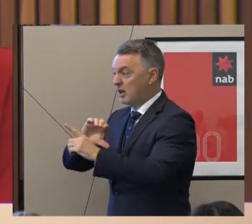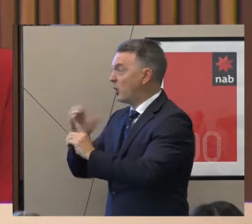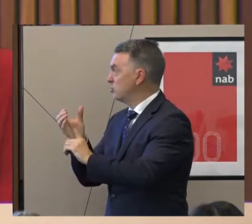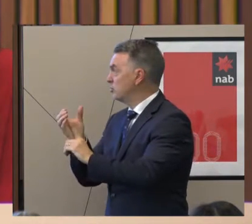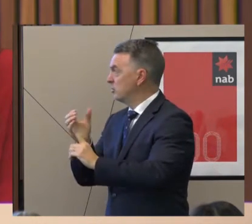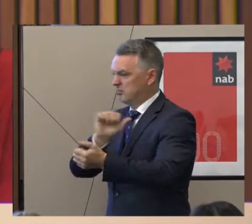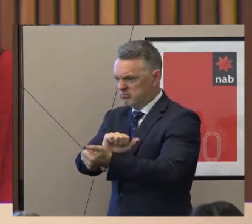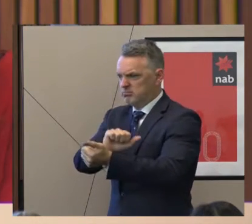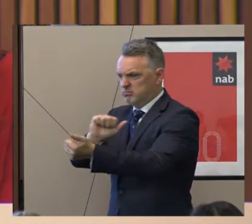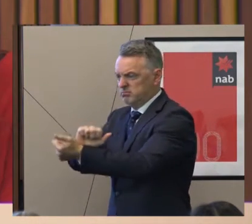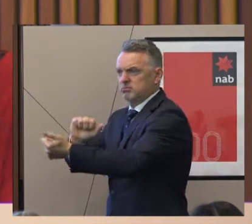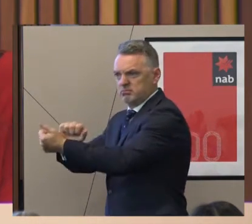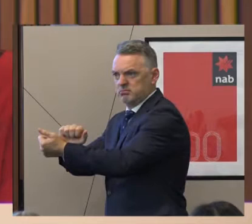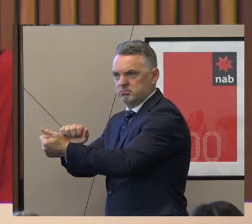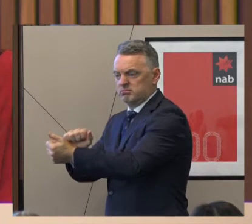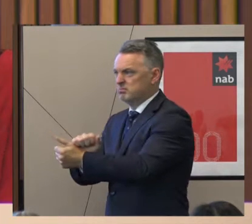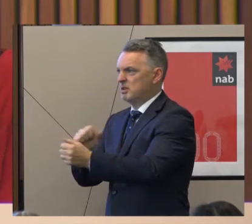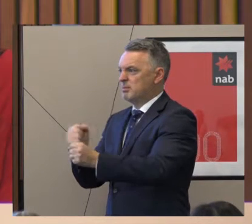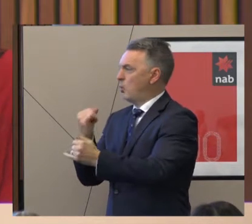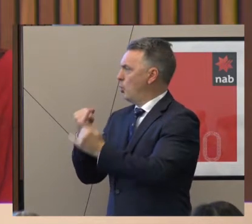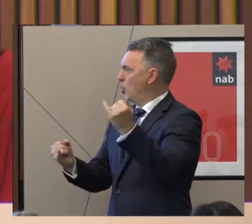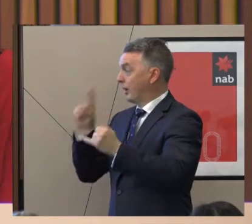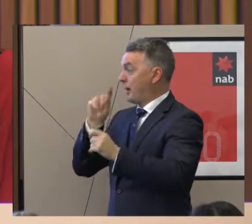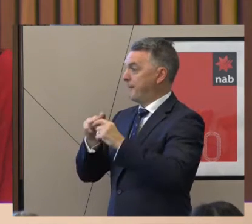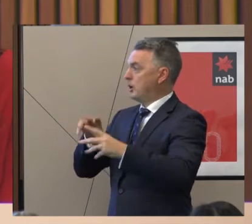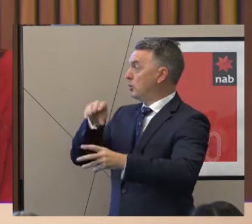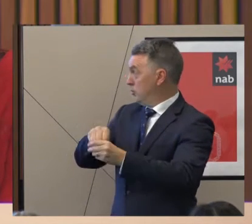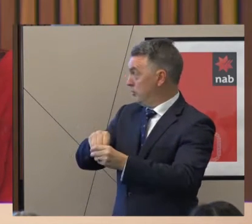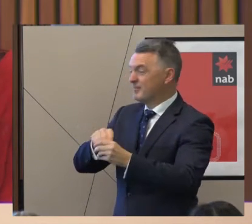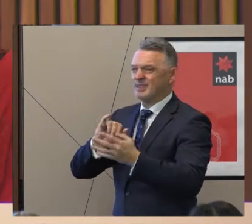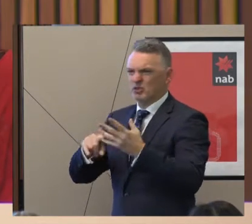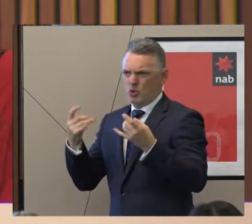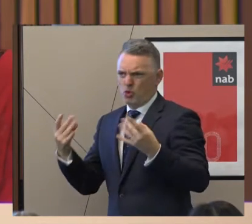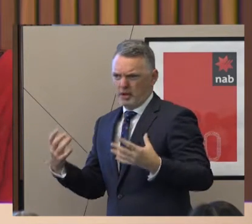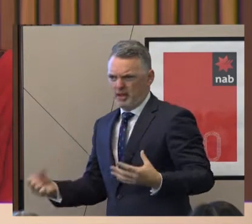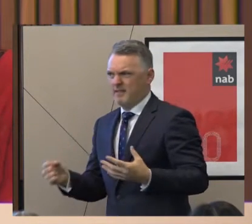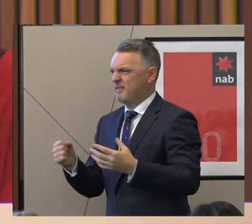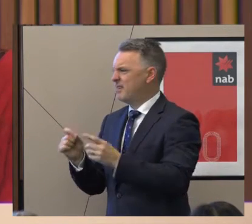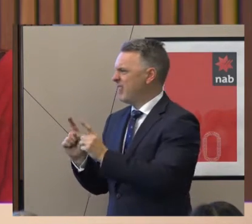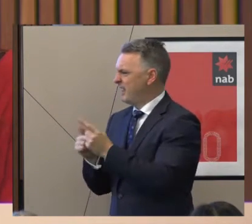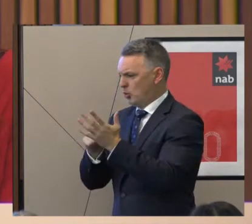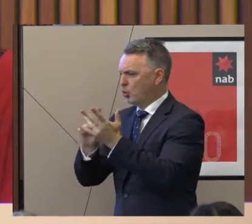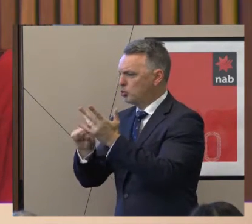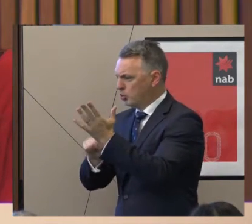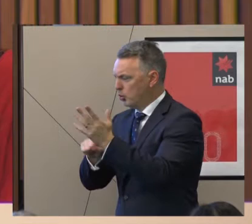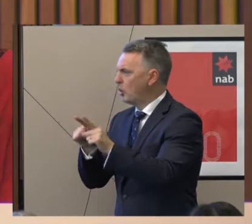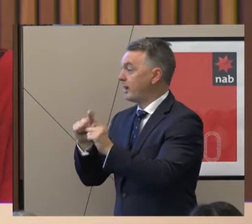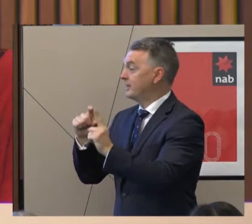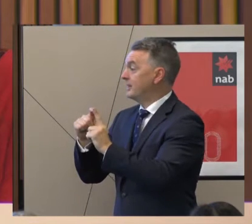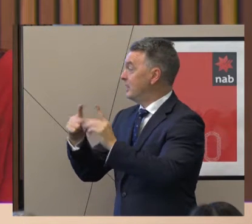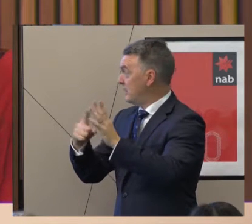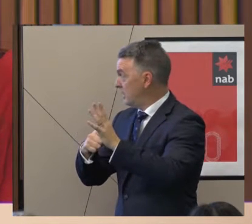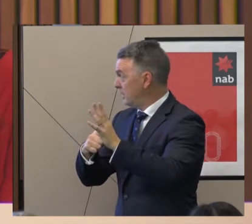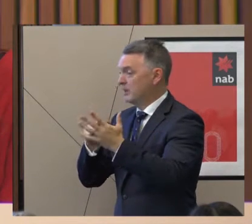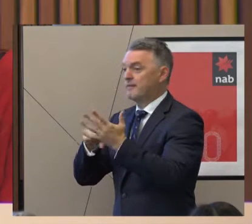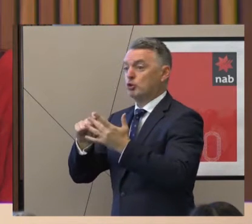to promote exclusion rather than inclusion. So we already have some legal instruments such as the Disability Discrimination Act and